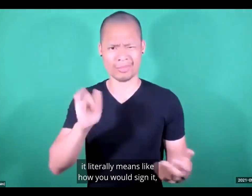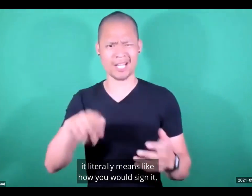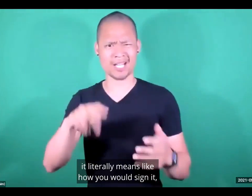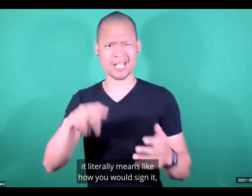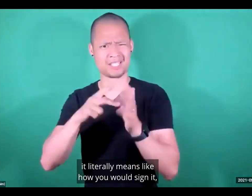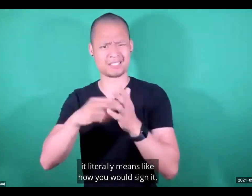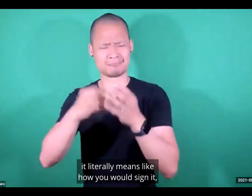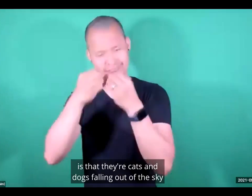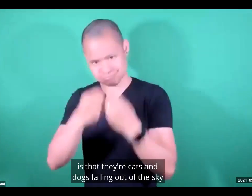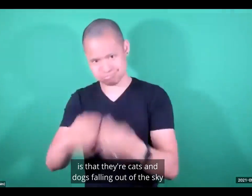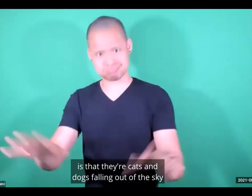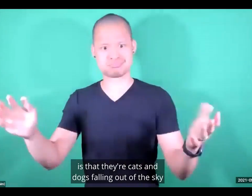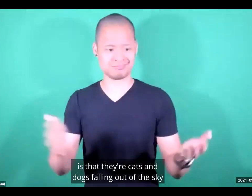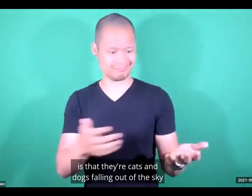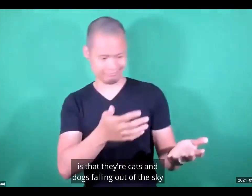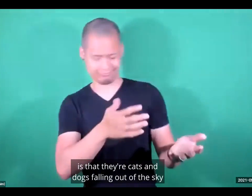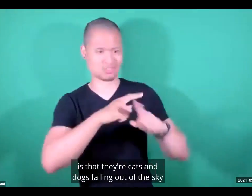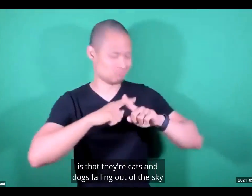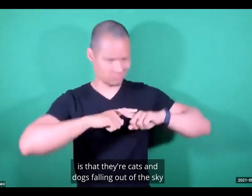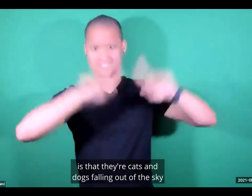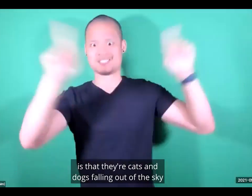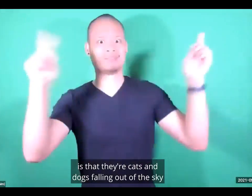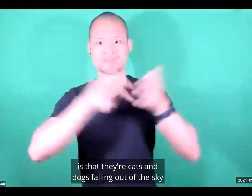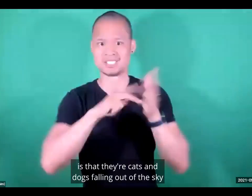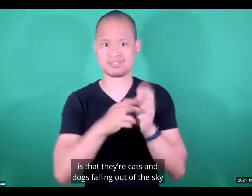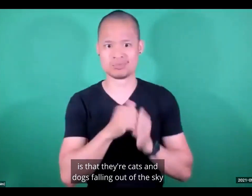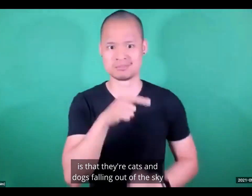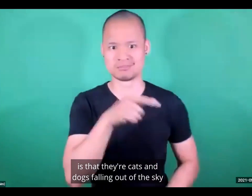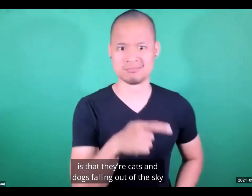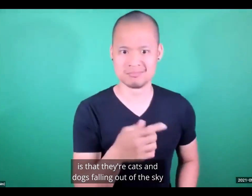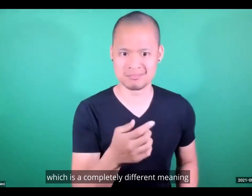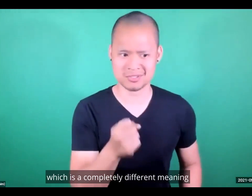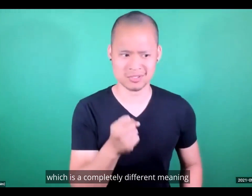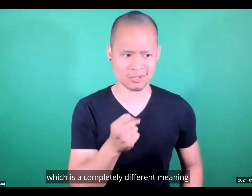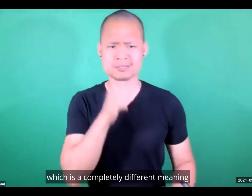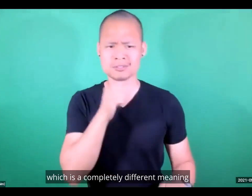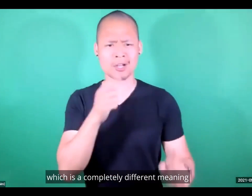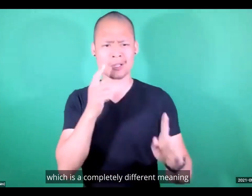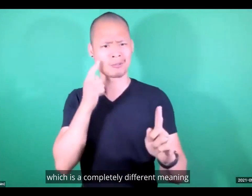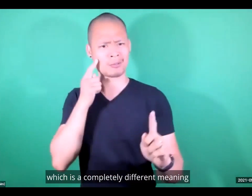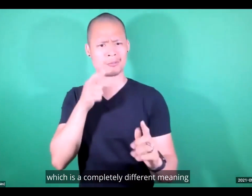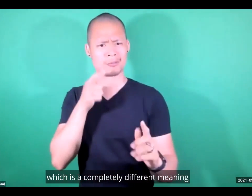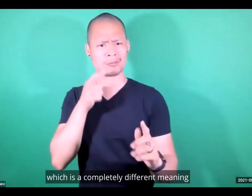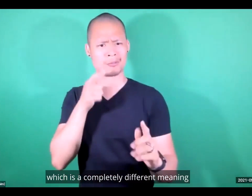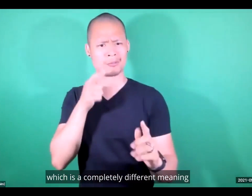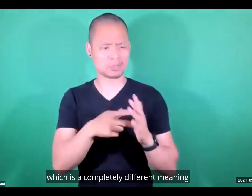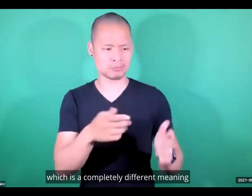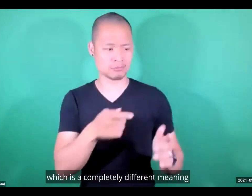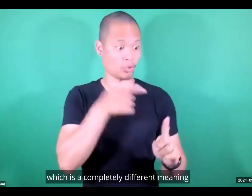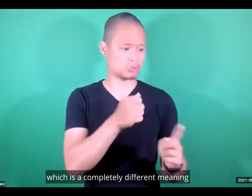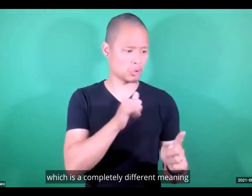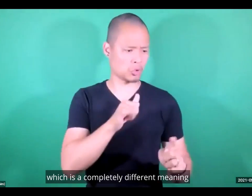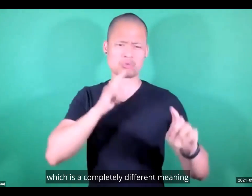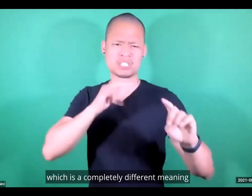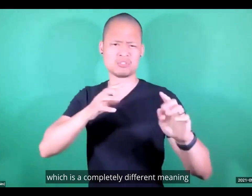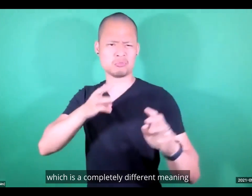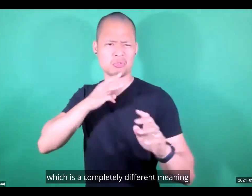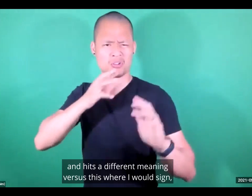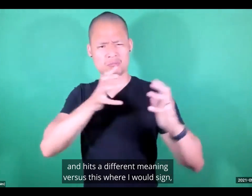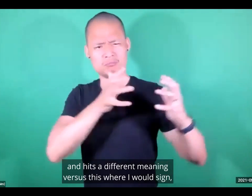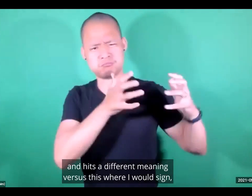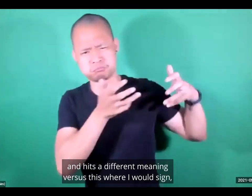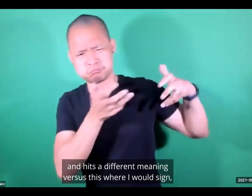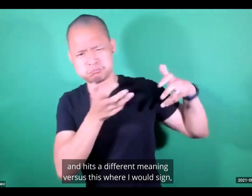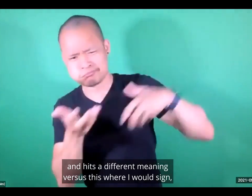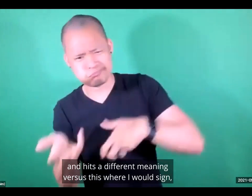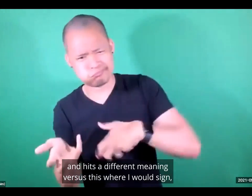means, like how you would sign it, is that there are cats and dogs falling out of the sky, which is a completely different meaning